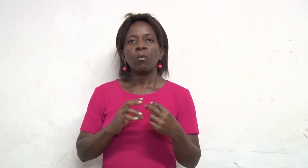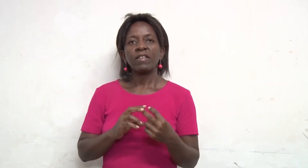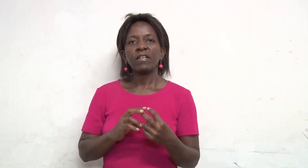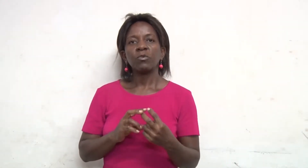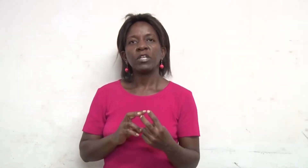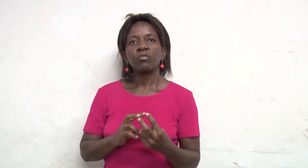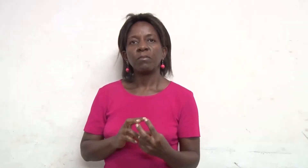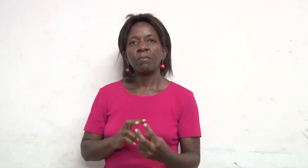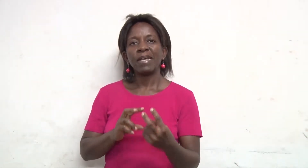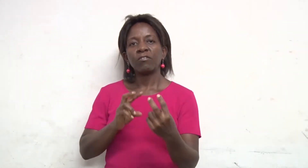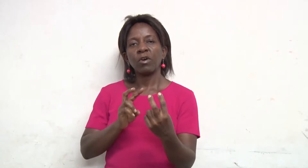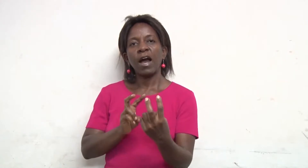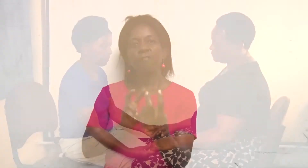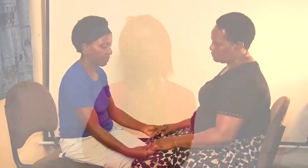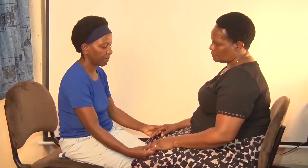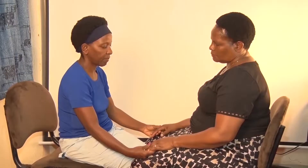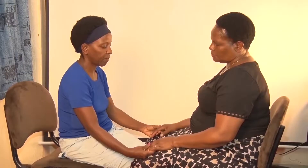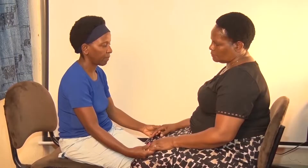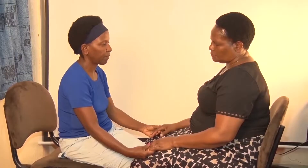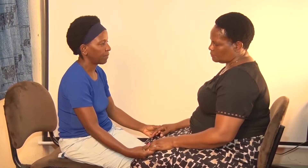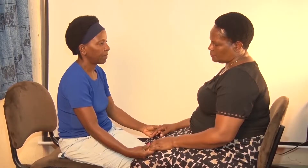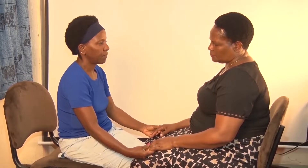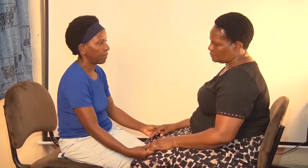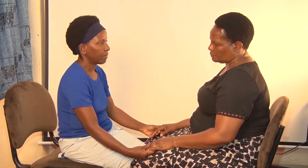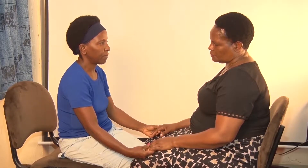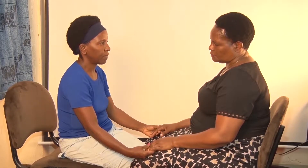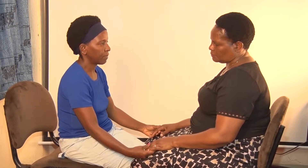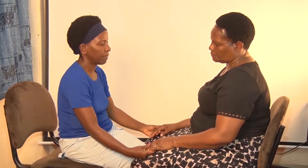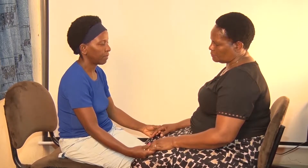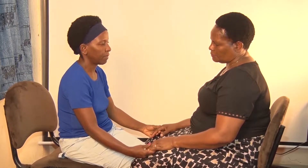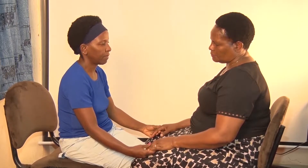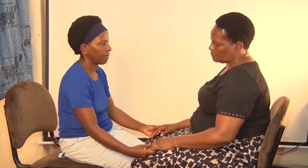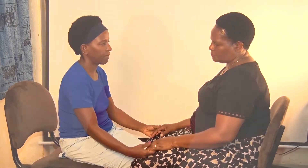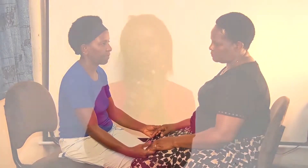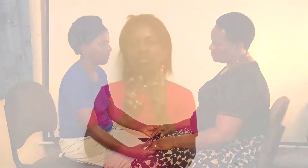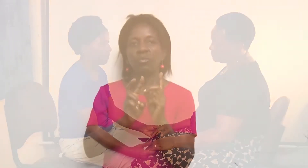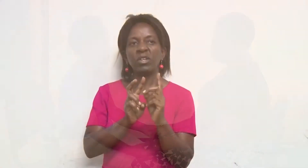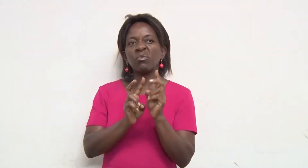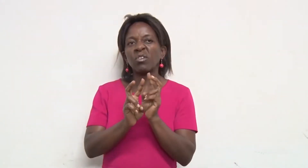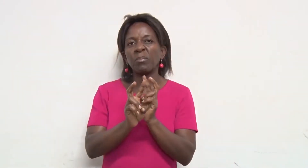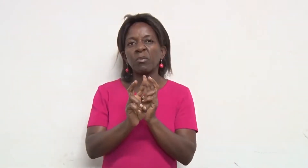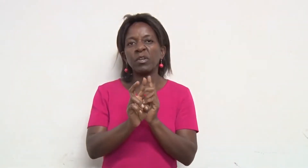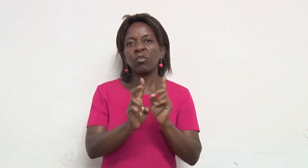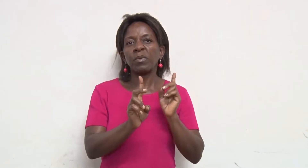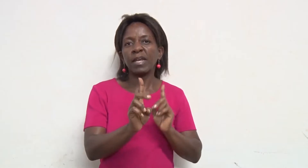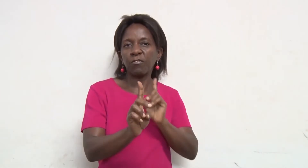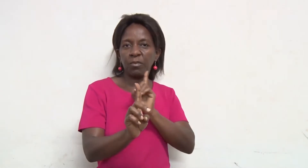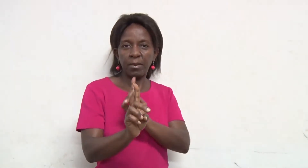One thing we need to remember is to have face-to-face contact. It was not appropriate to communicate from their